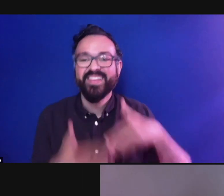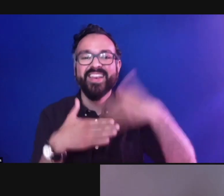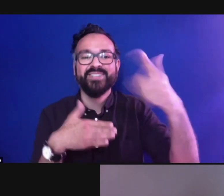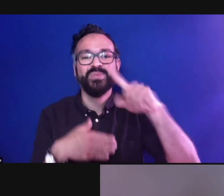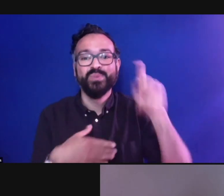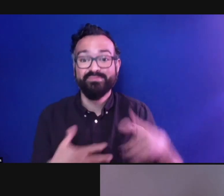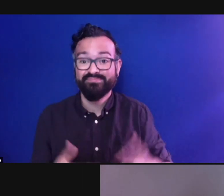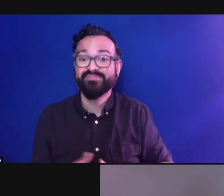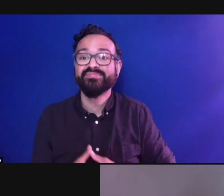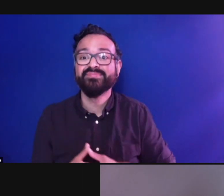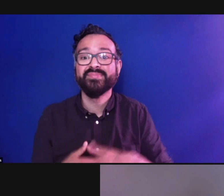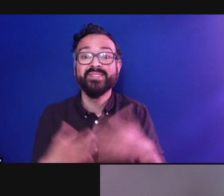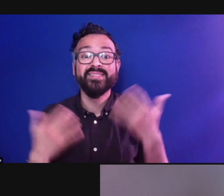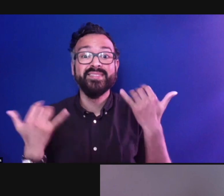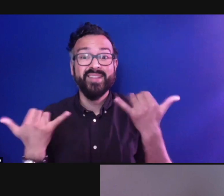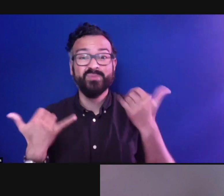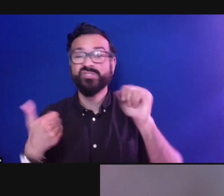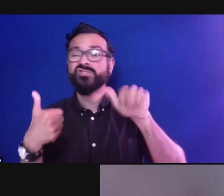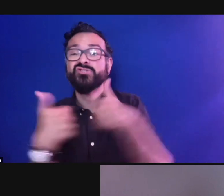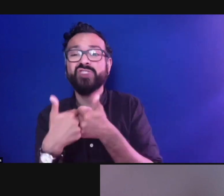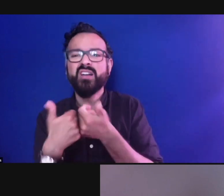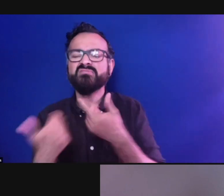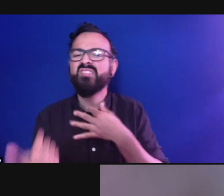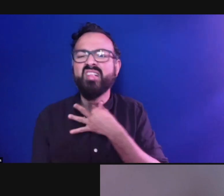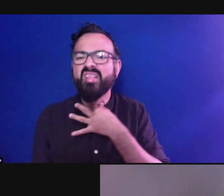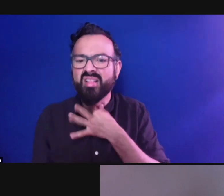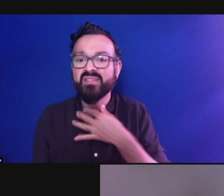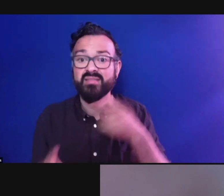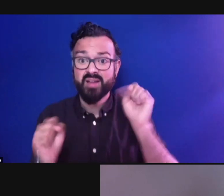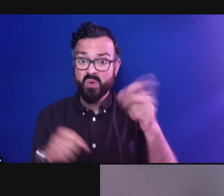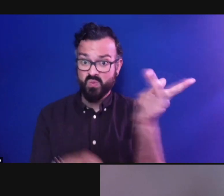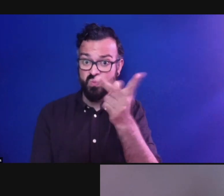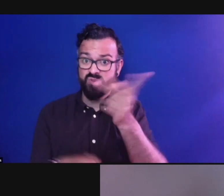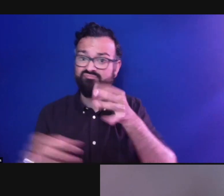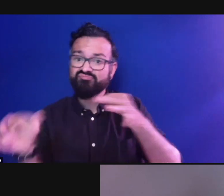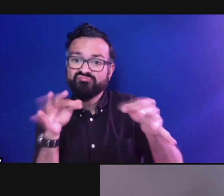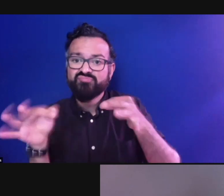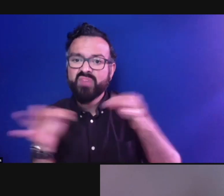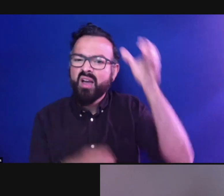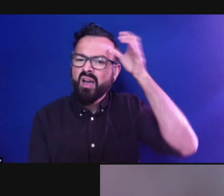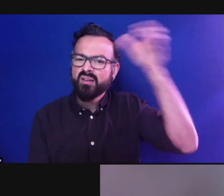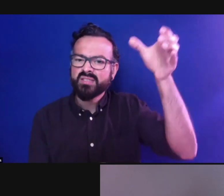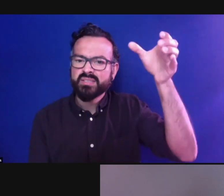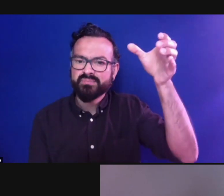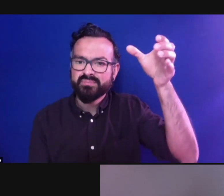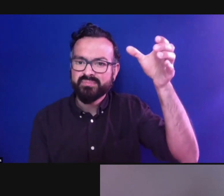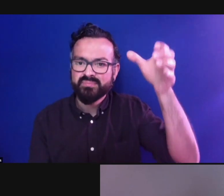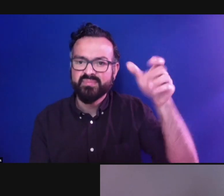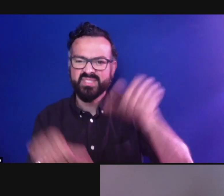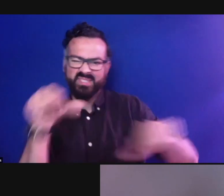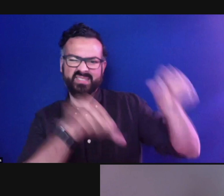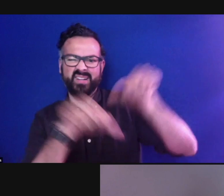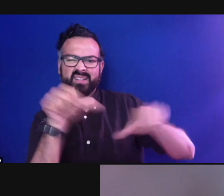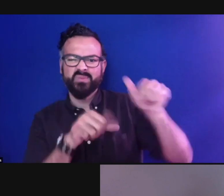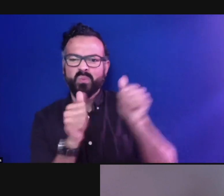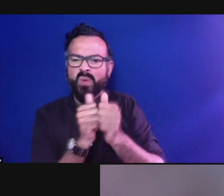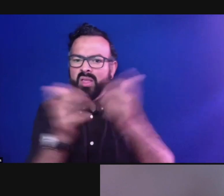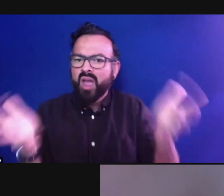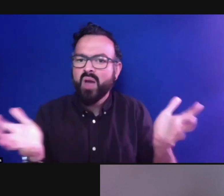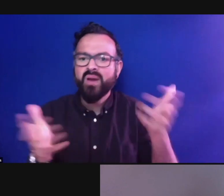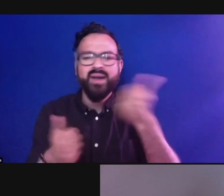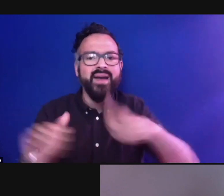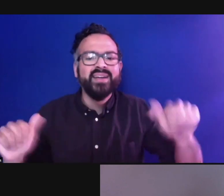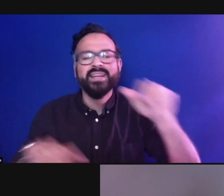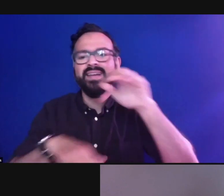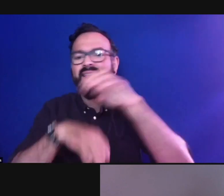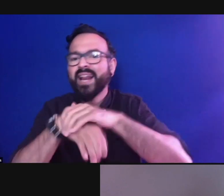There's really no place to document that, or like we don't have a Webster's, we don't have an actual physical thing like that, but we